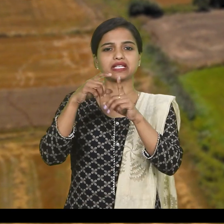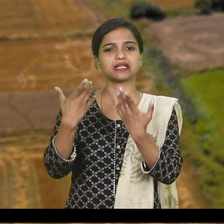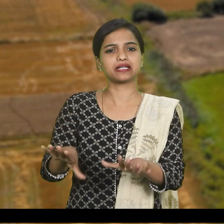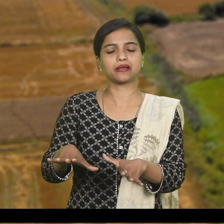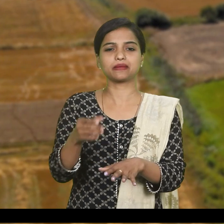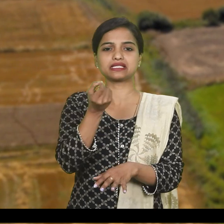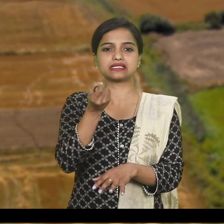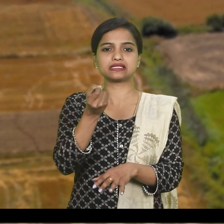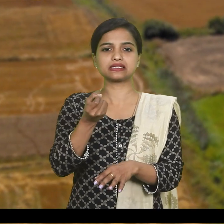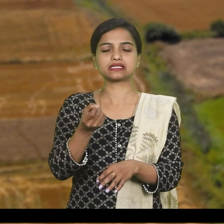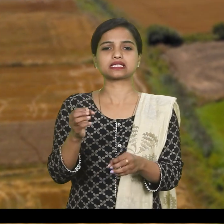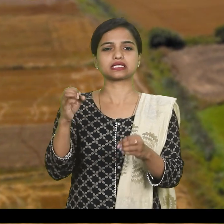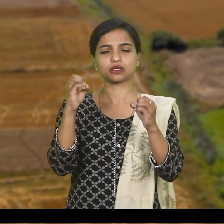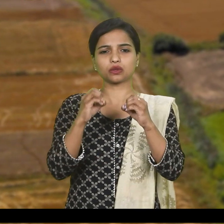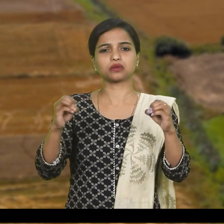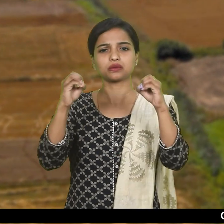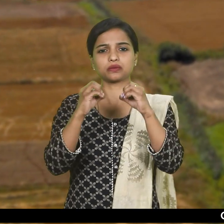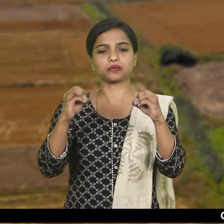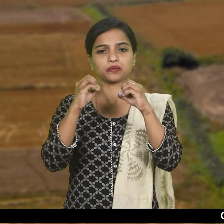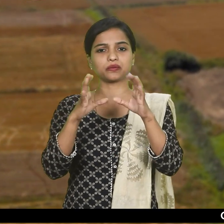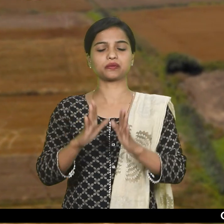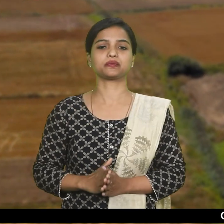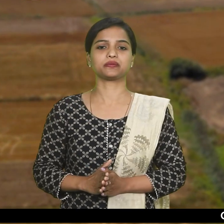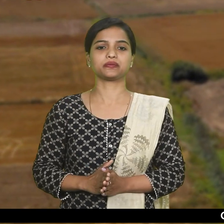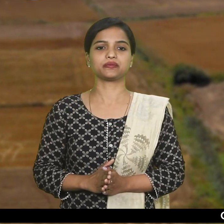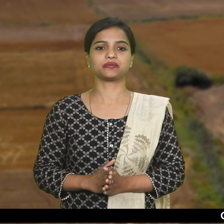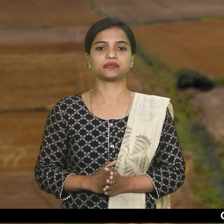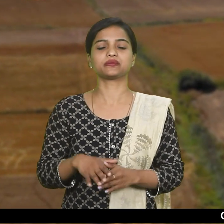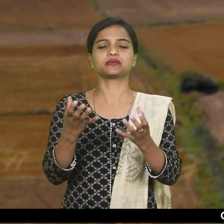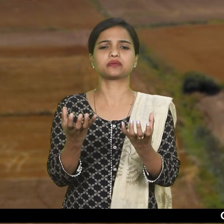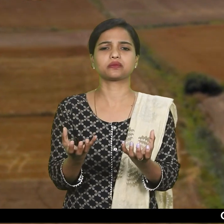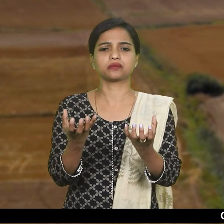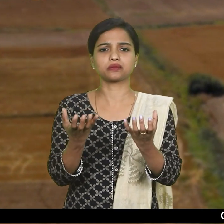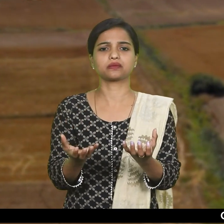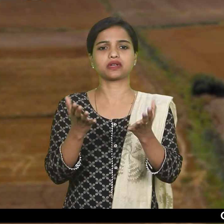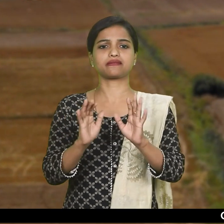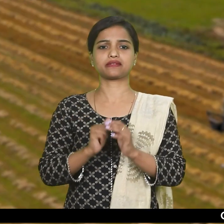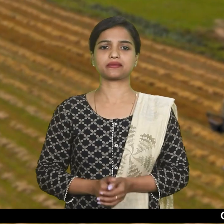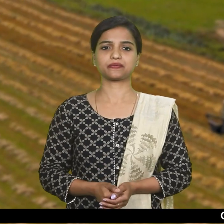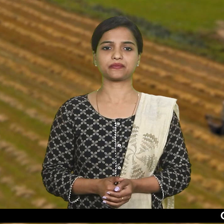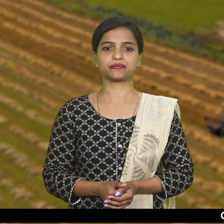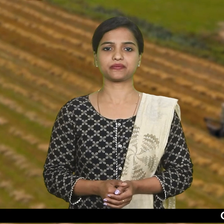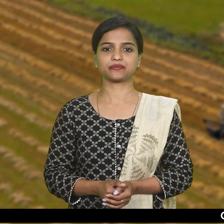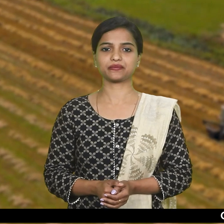Damaged seeds become hollow and thus lighter.